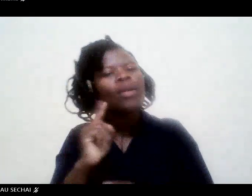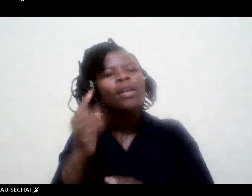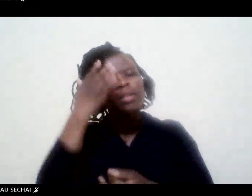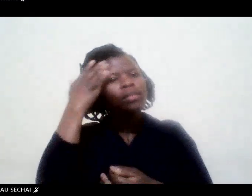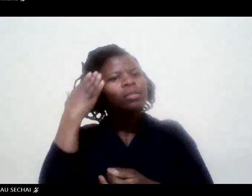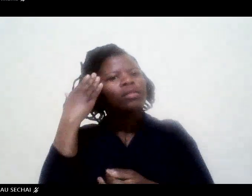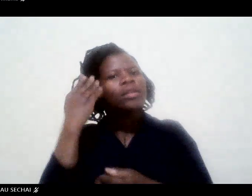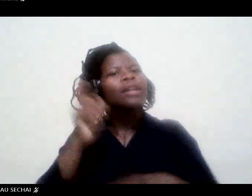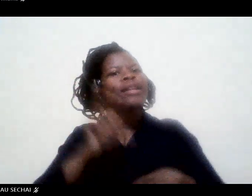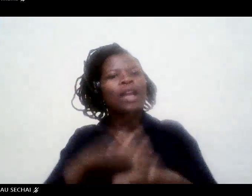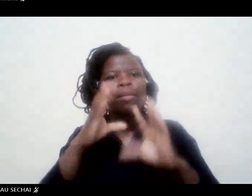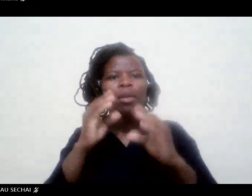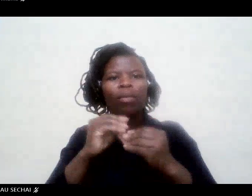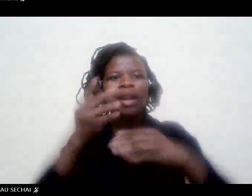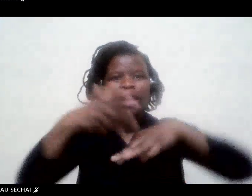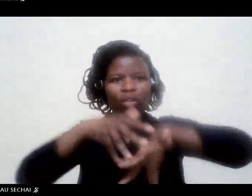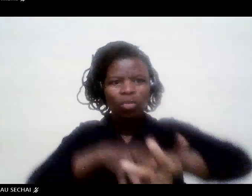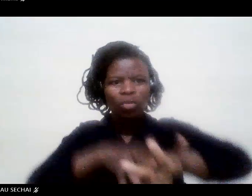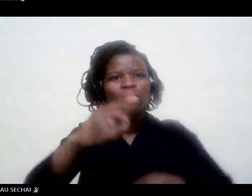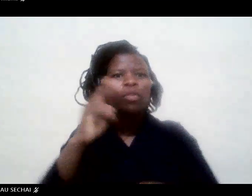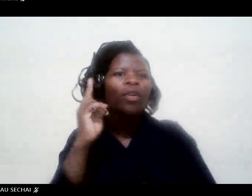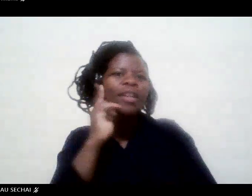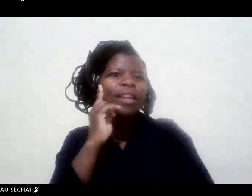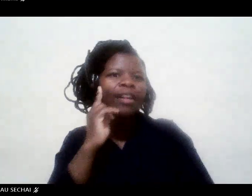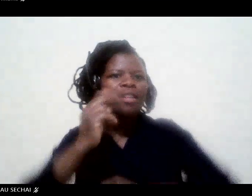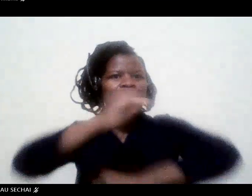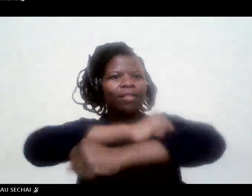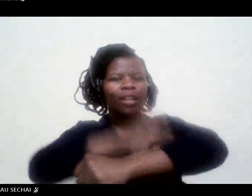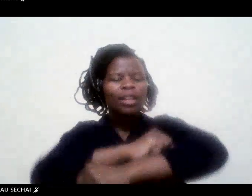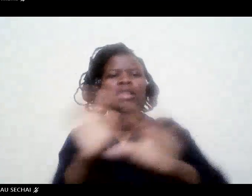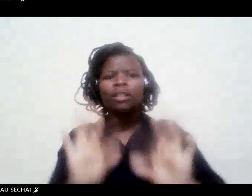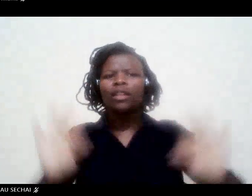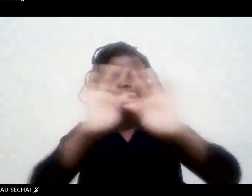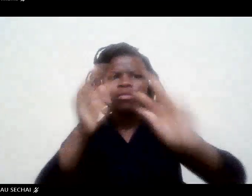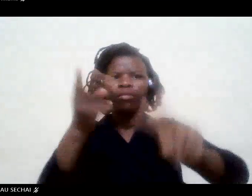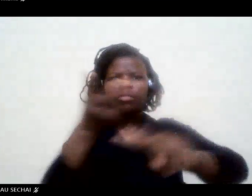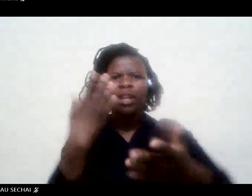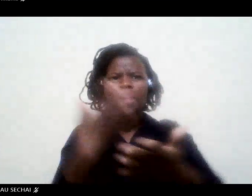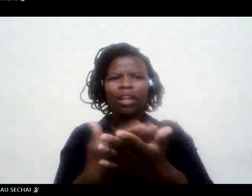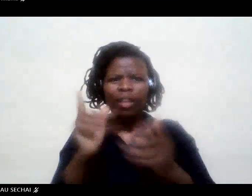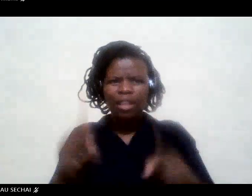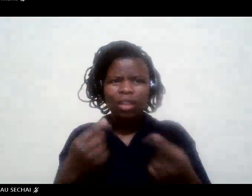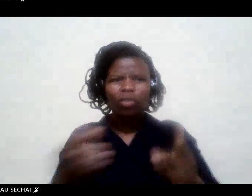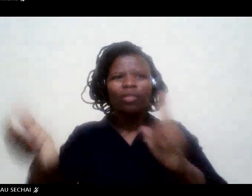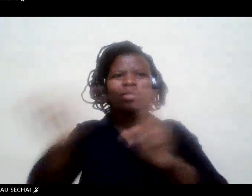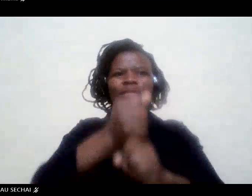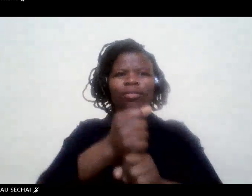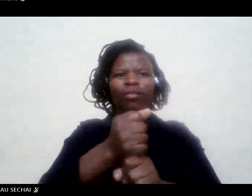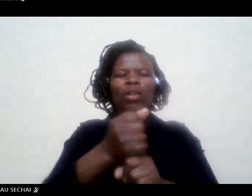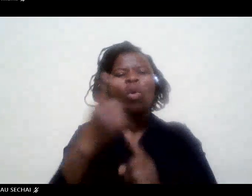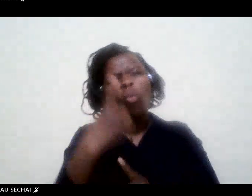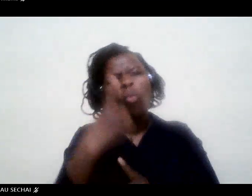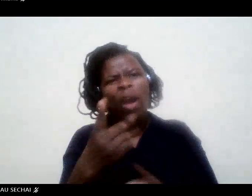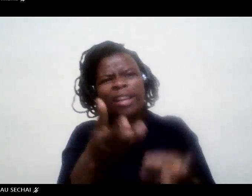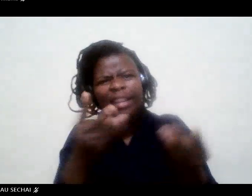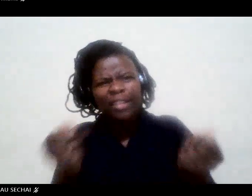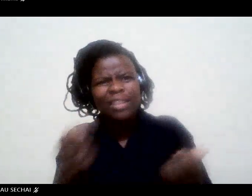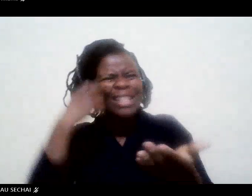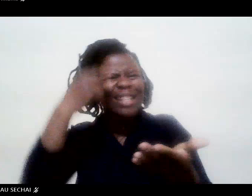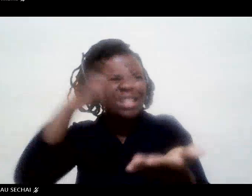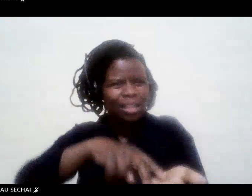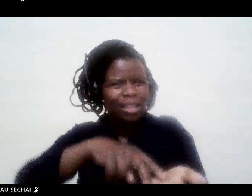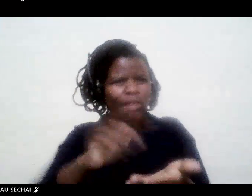inclusion for deaf learners, I think it's important to recognize that it cannot be achieved through a single intervention. It requires us to think